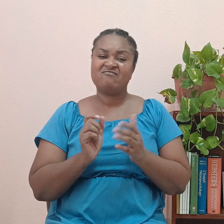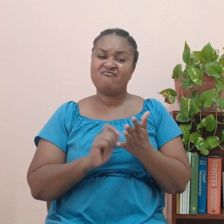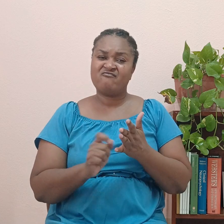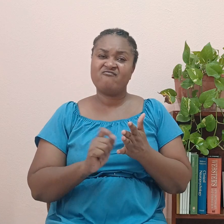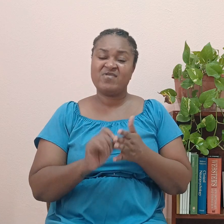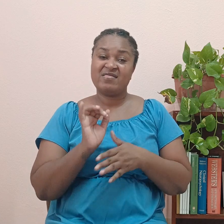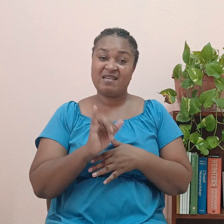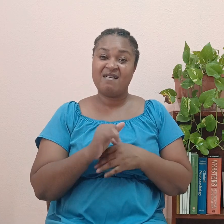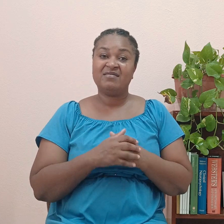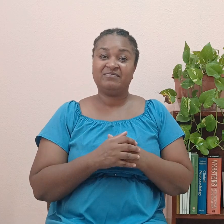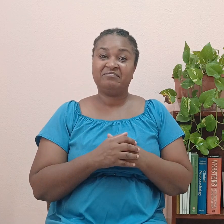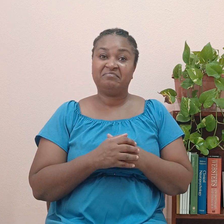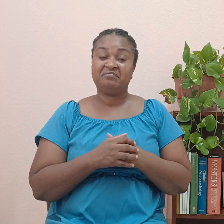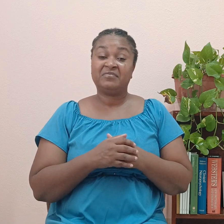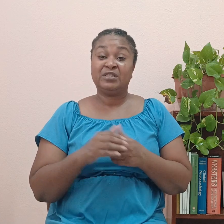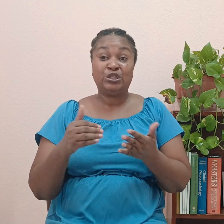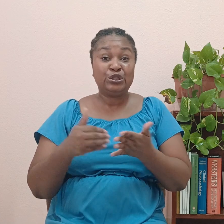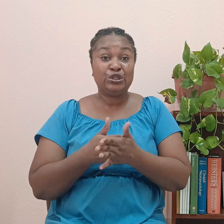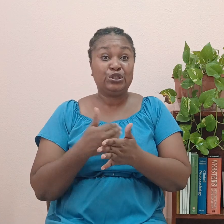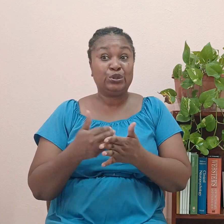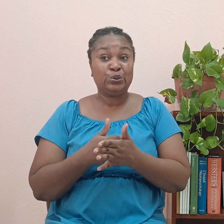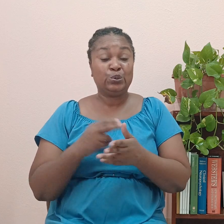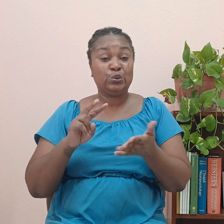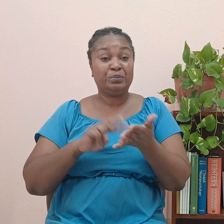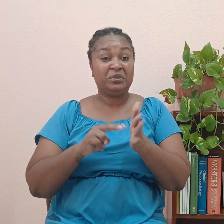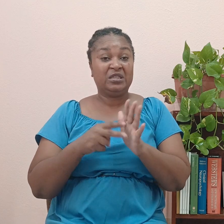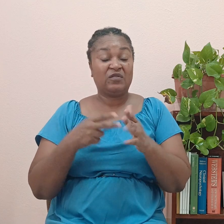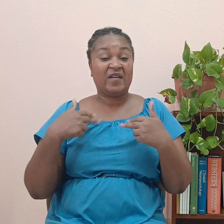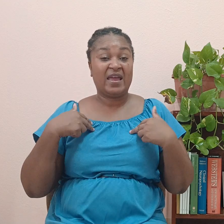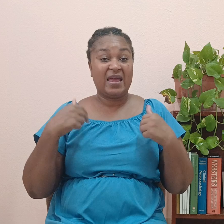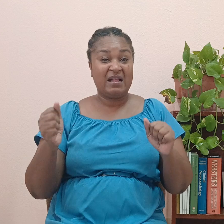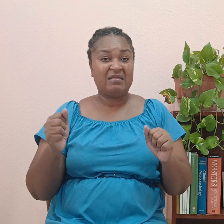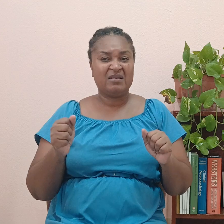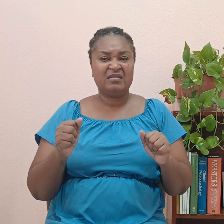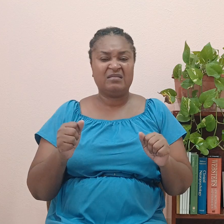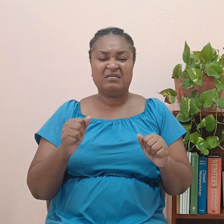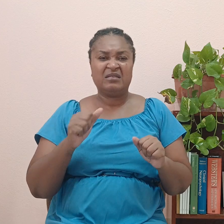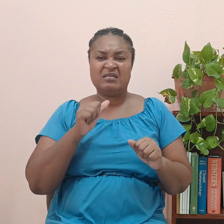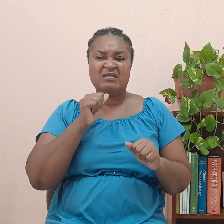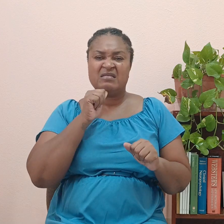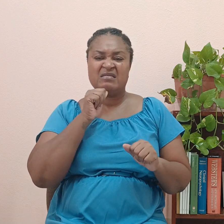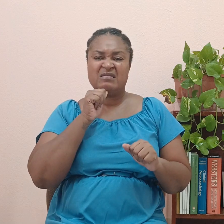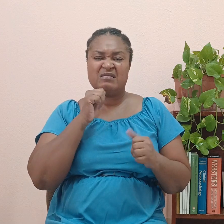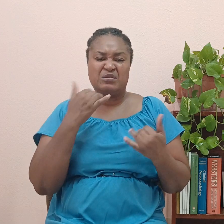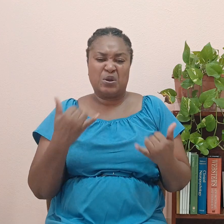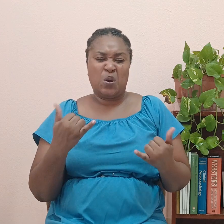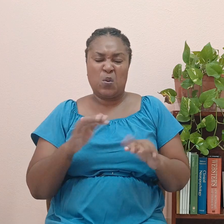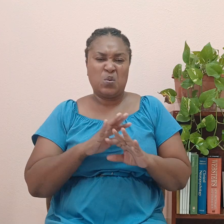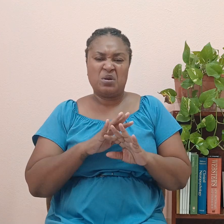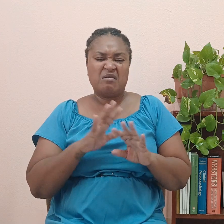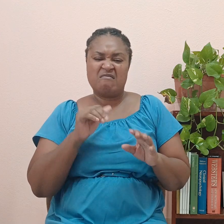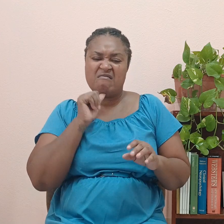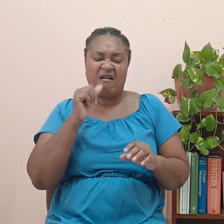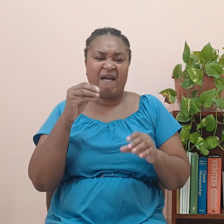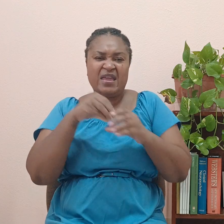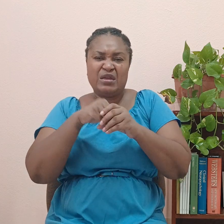Contemporary definitions of health no longer endorse traditional models, which define